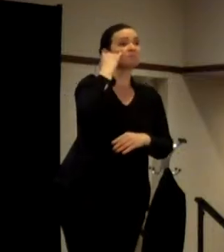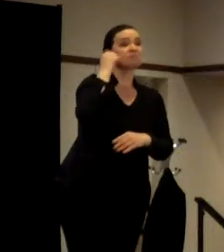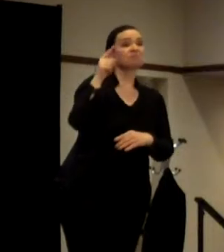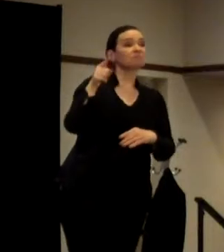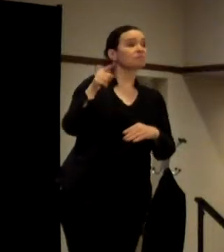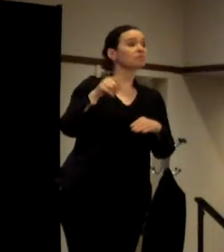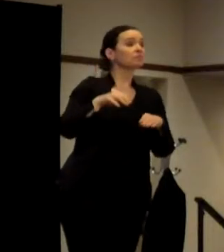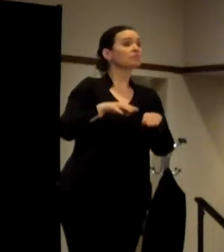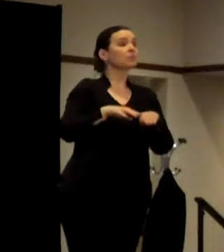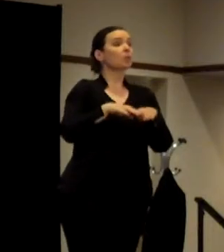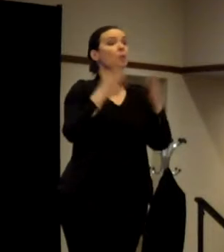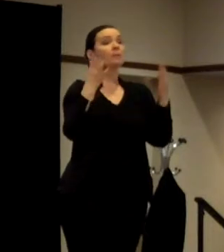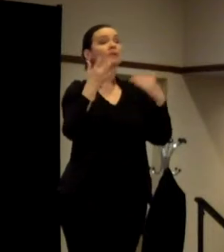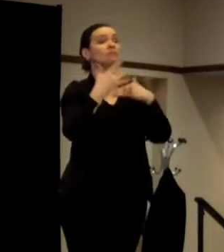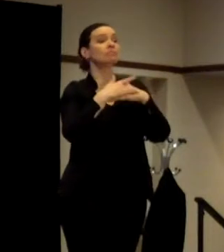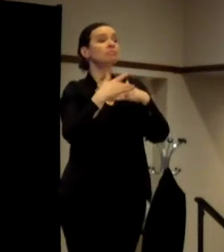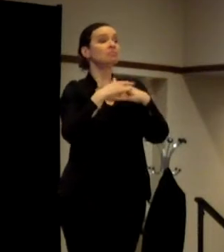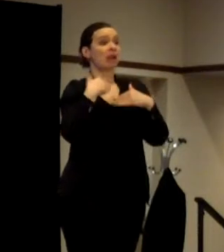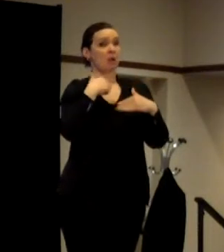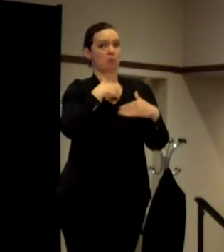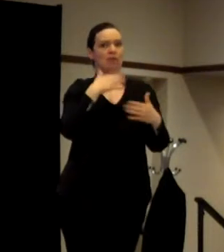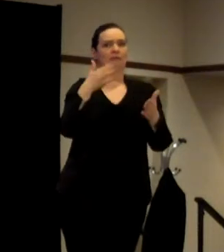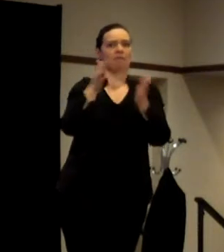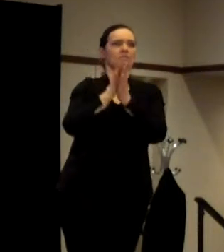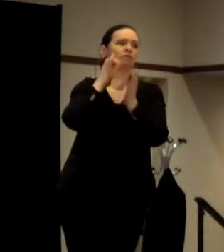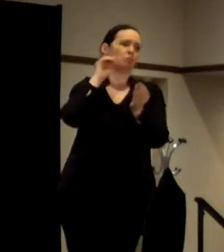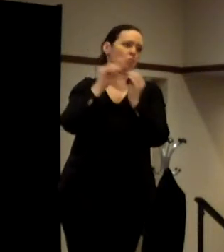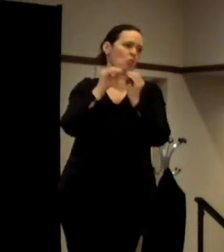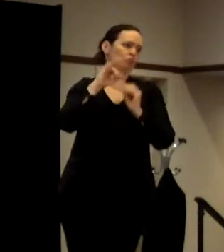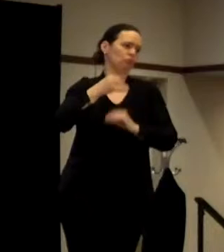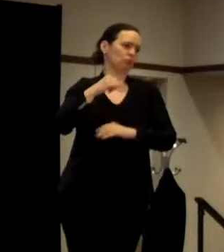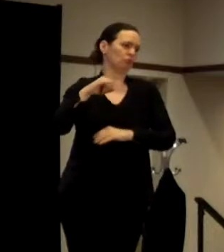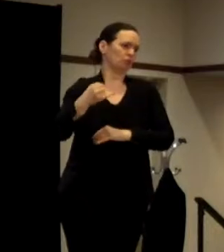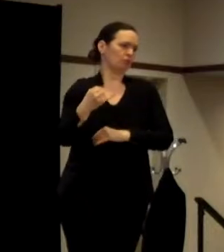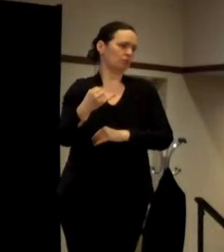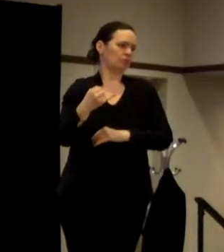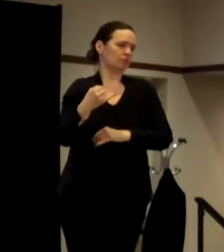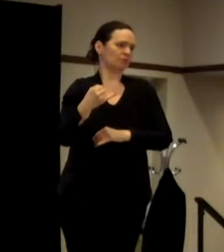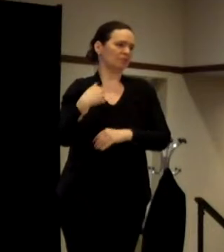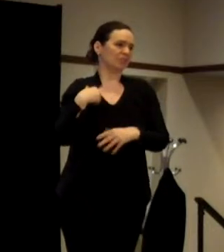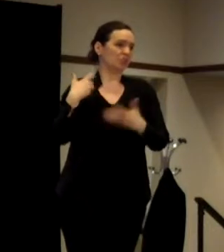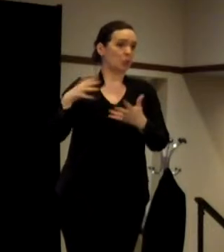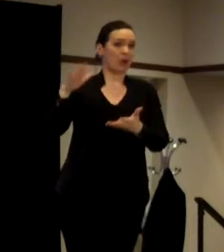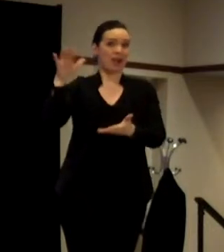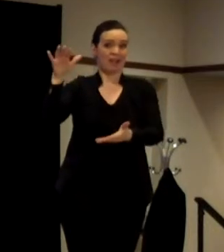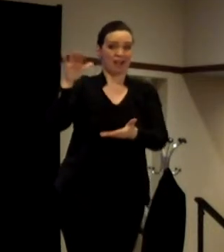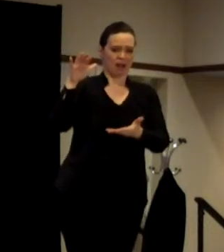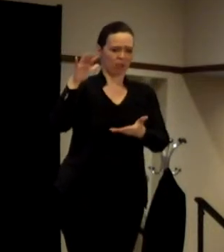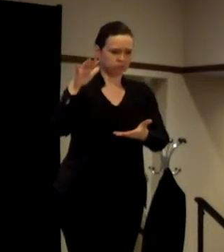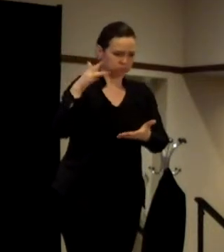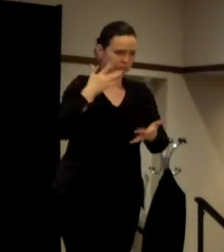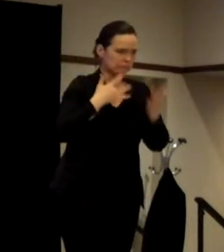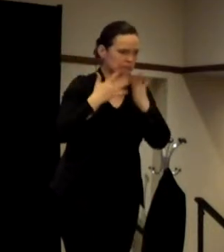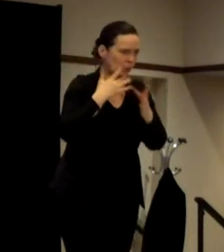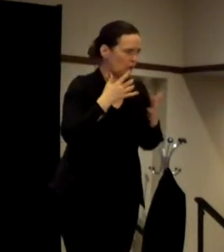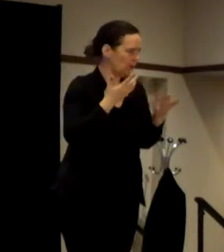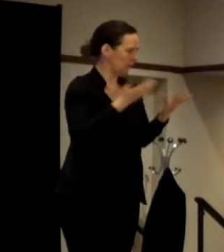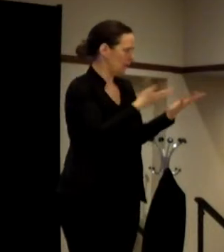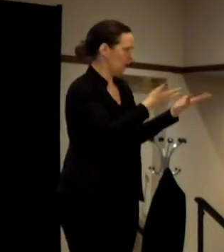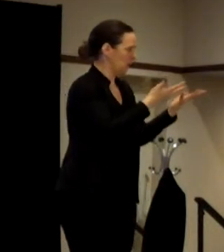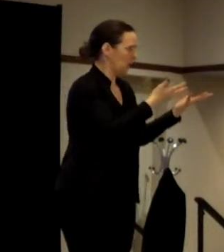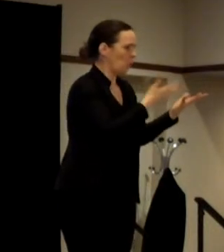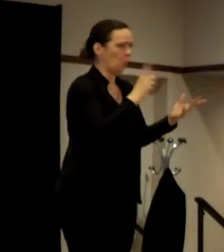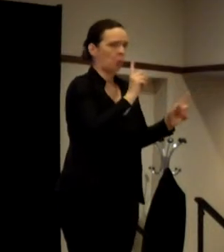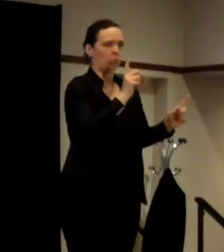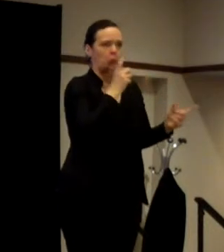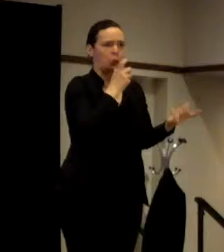would have asked for more. But we don't want to be in a position where we're sitting on. We'll never waste vaccine. If we ever